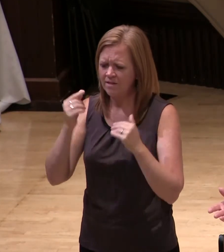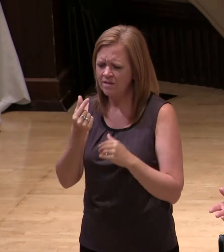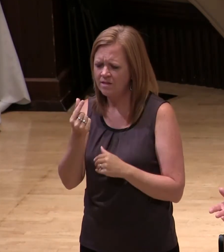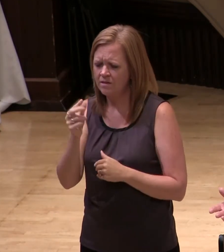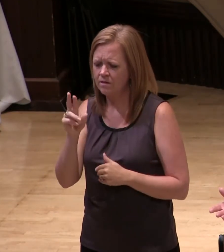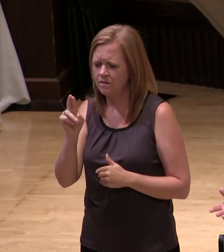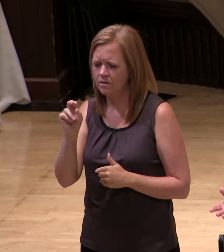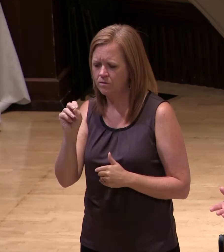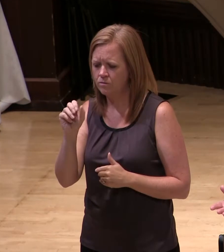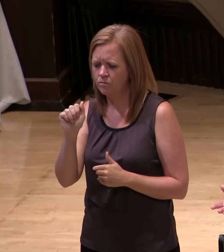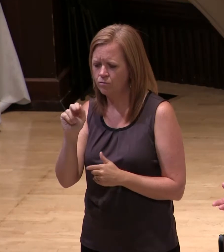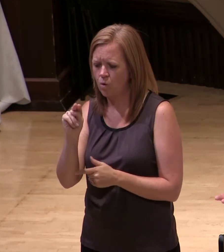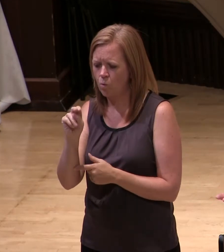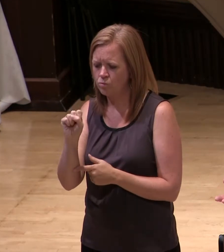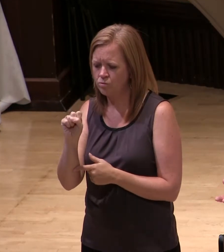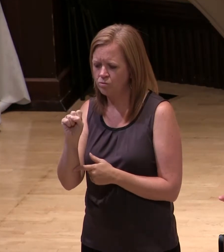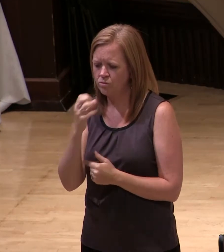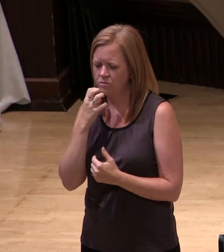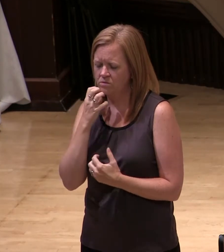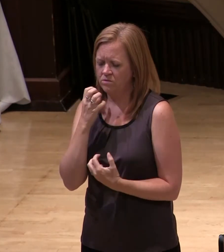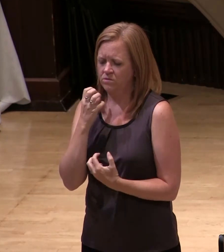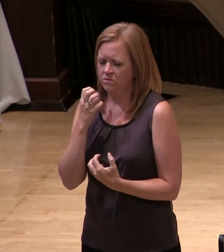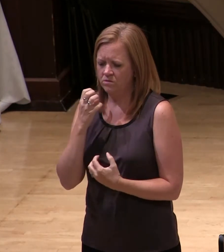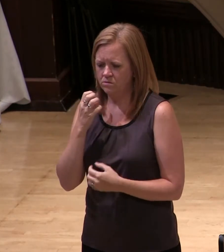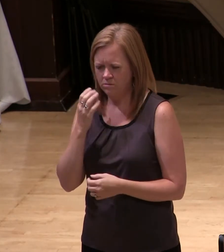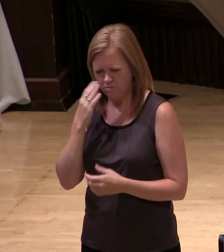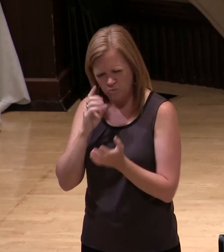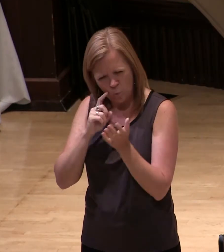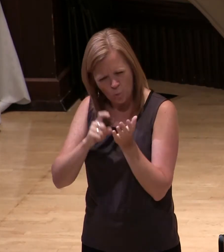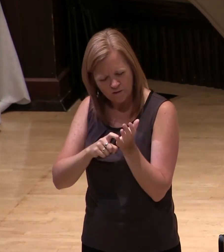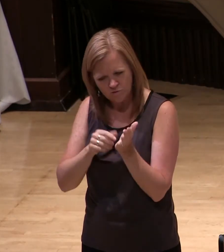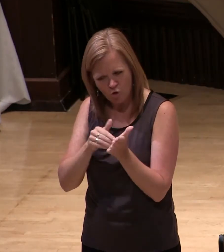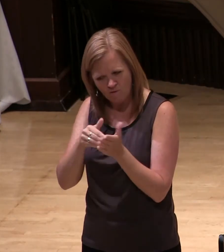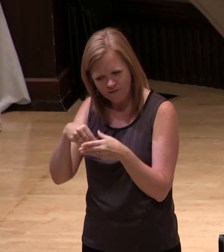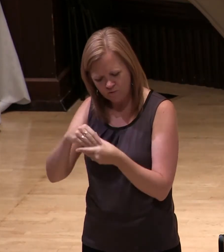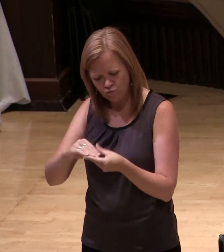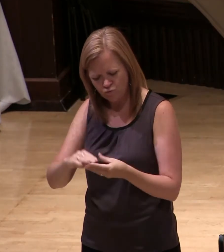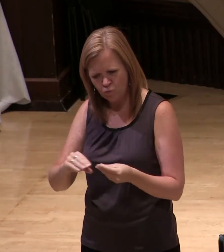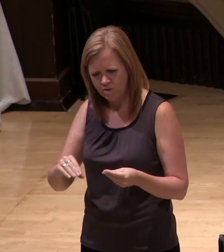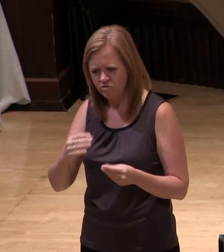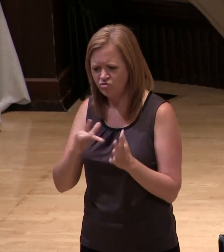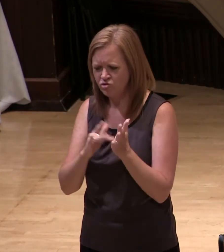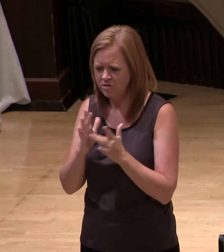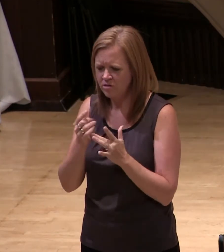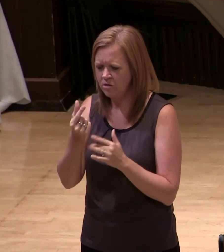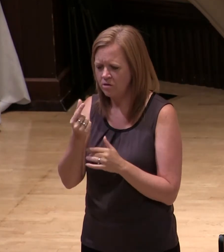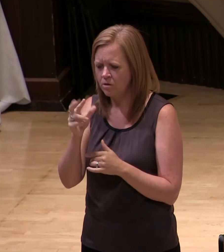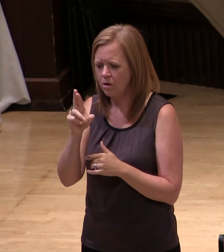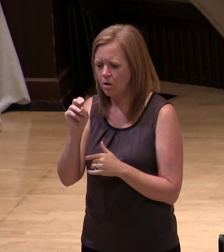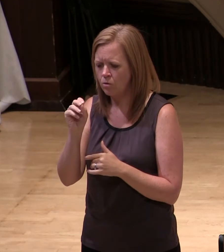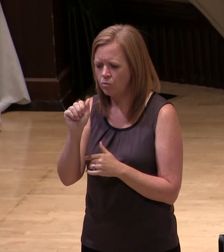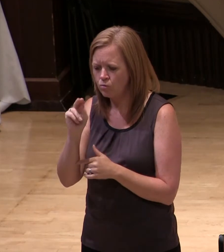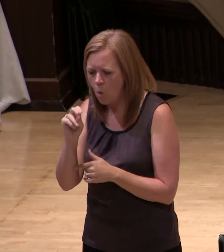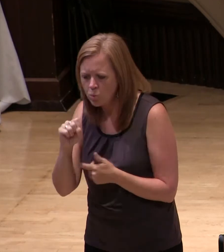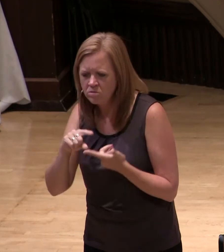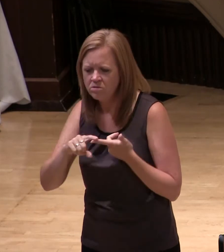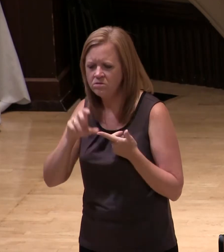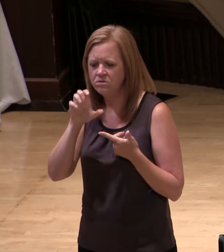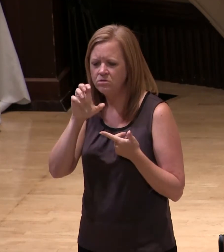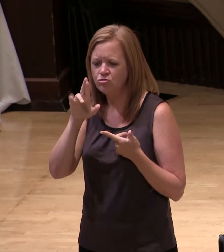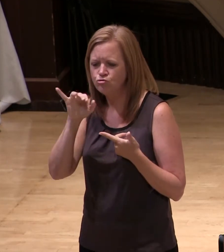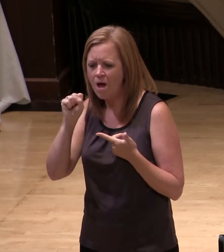groans. He groans. Did you ever notice that in some of these stories, that he groans or he cries or he sighs when he heals